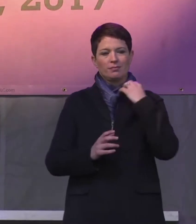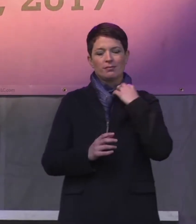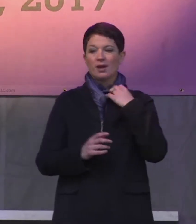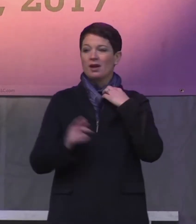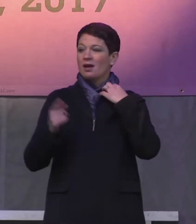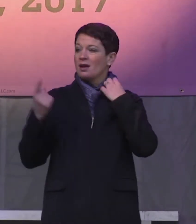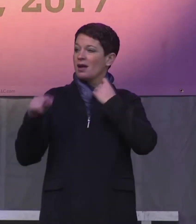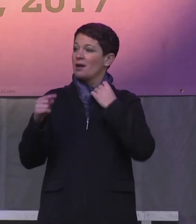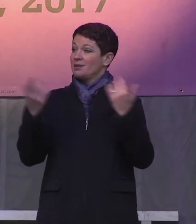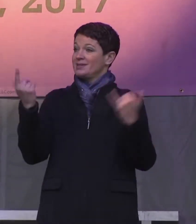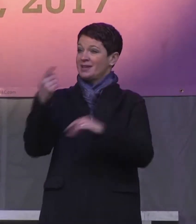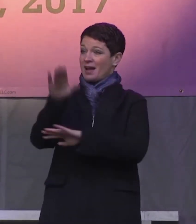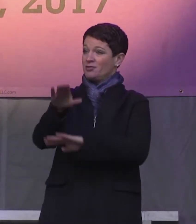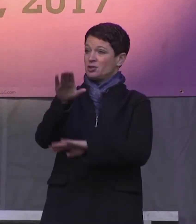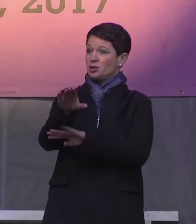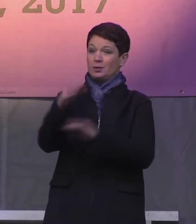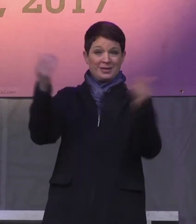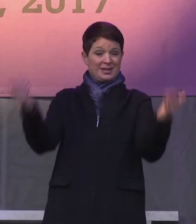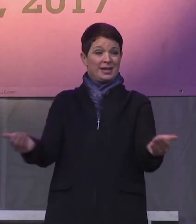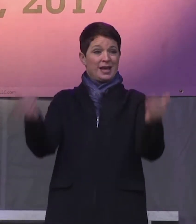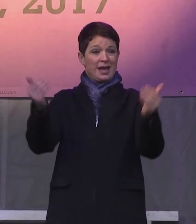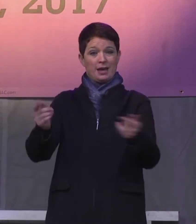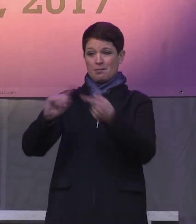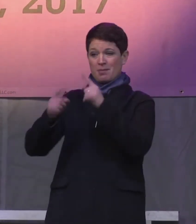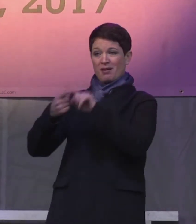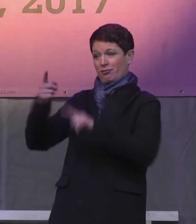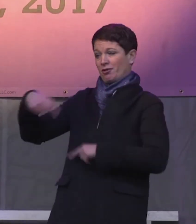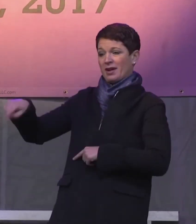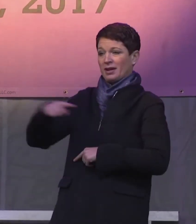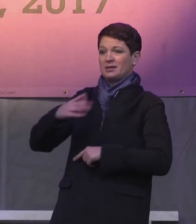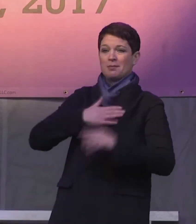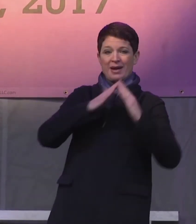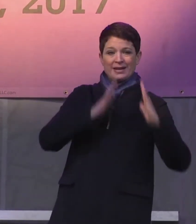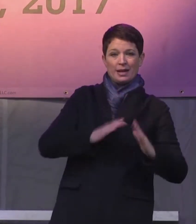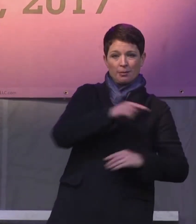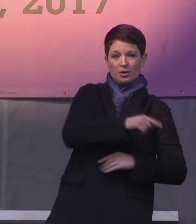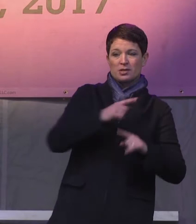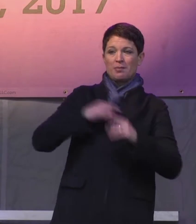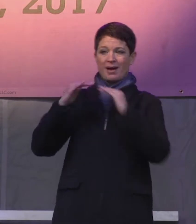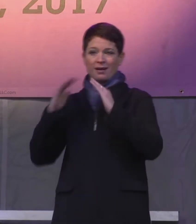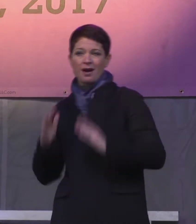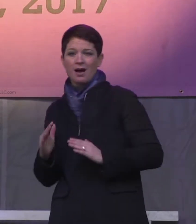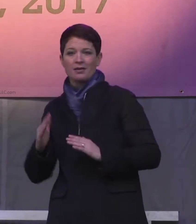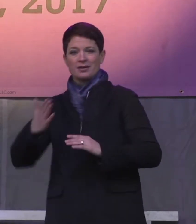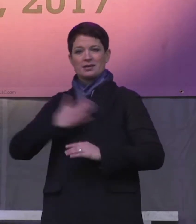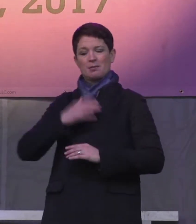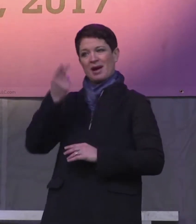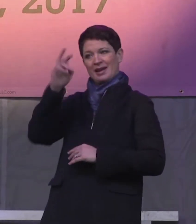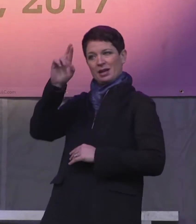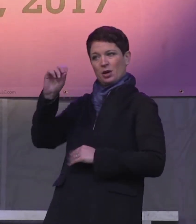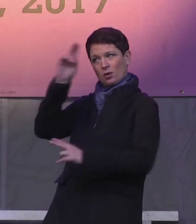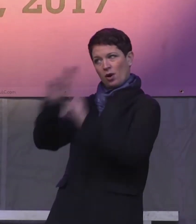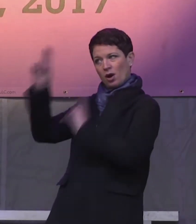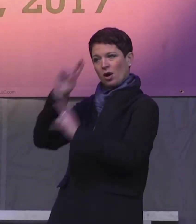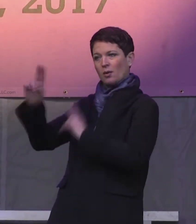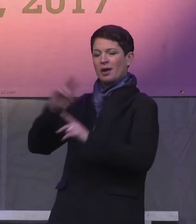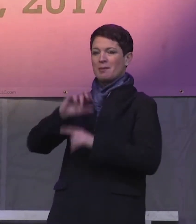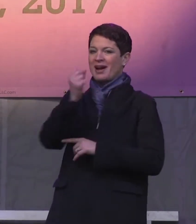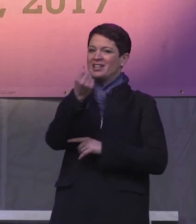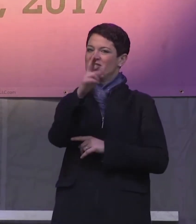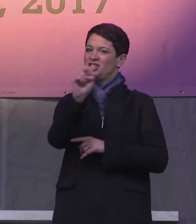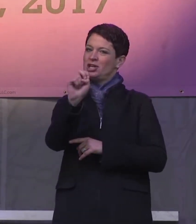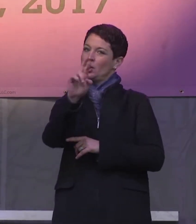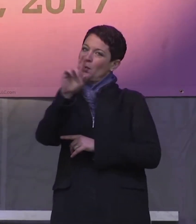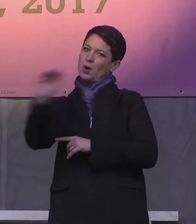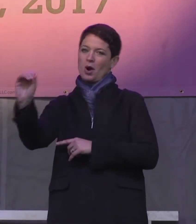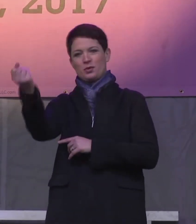On this afternoon, on this day, when my friends, my neighbors, my colleagues, my heroes, and my sheroes